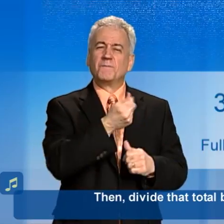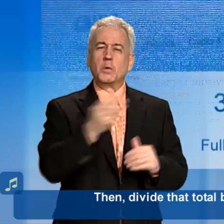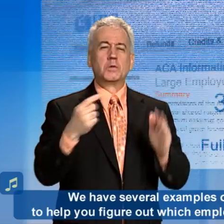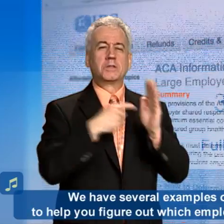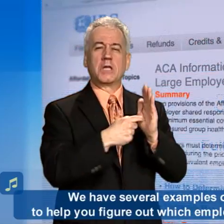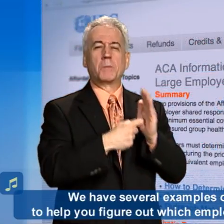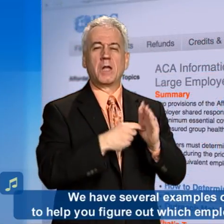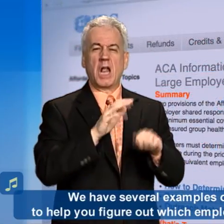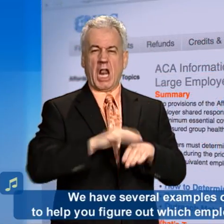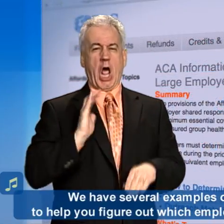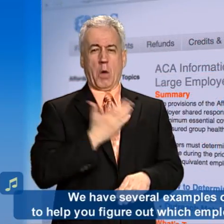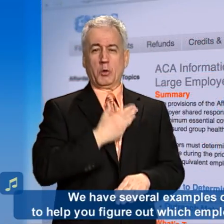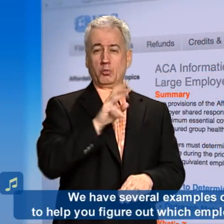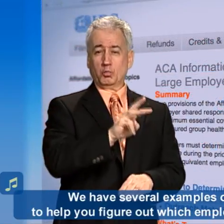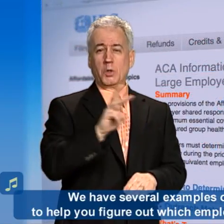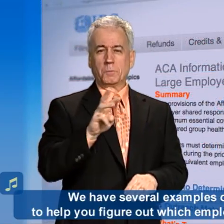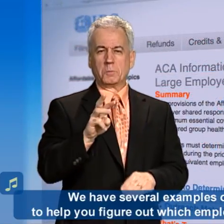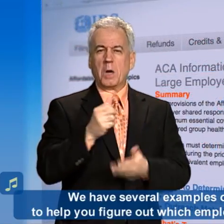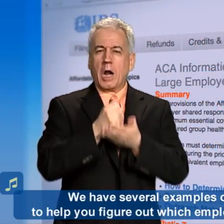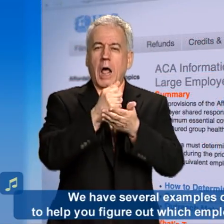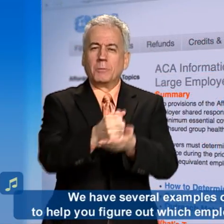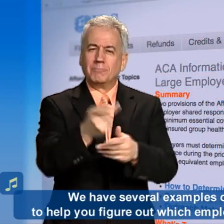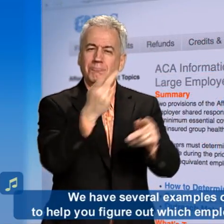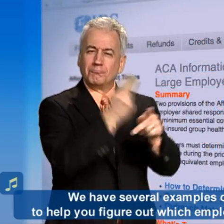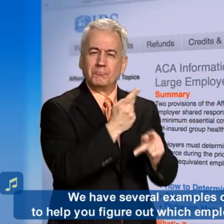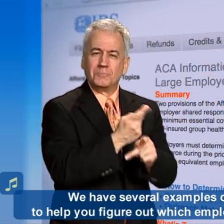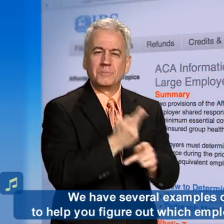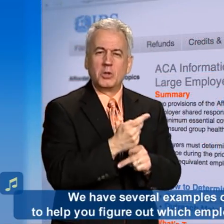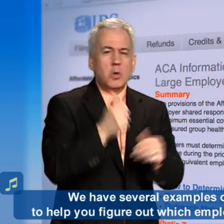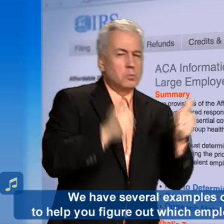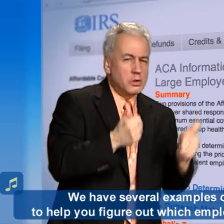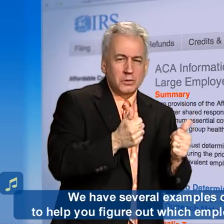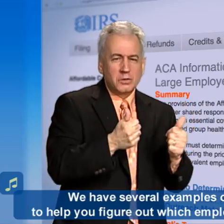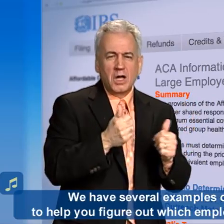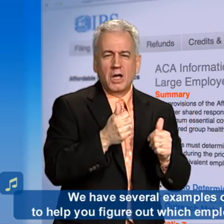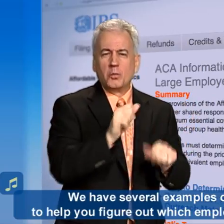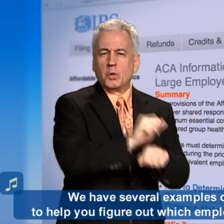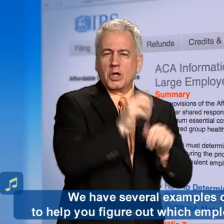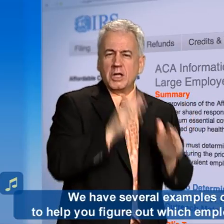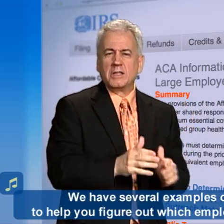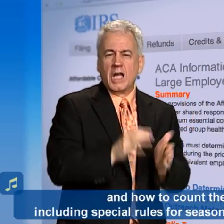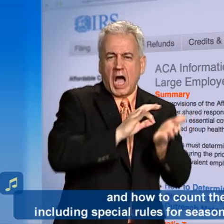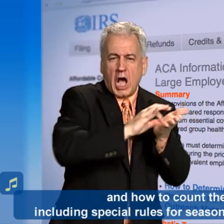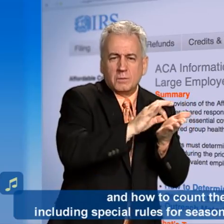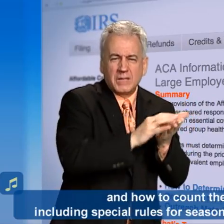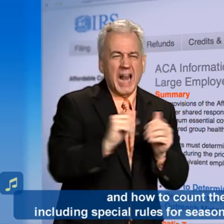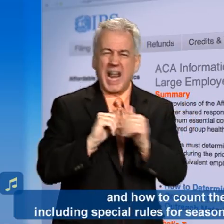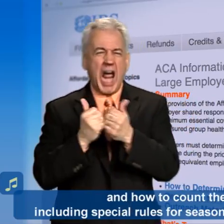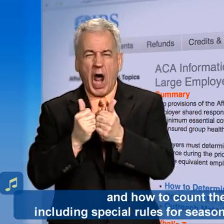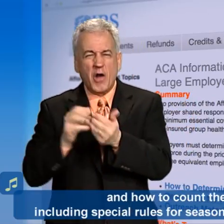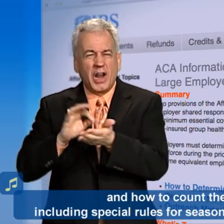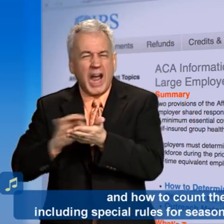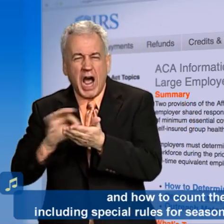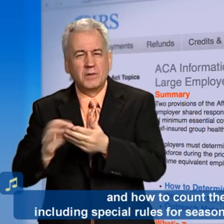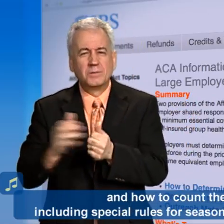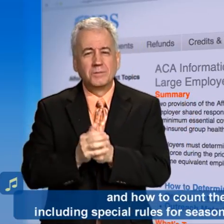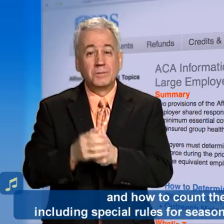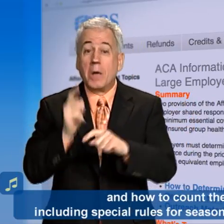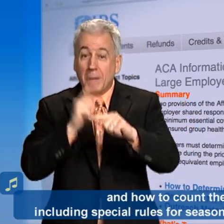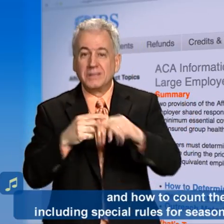We have several examples on irs.gov to help you figure out which employees to count and how to count them, including special rules